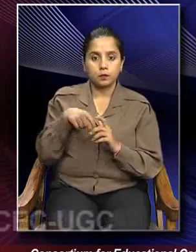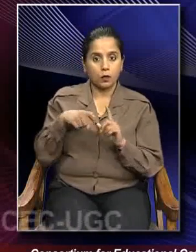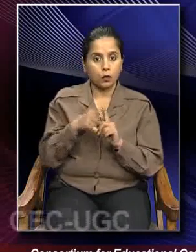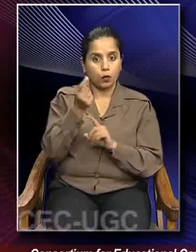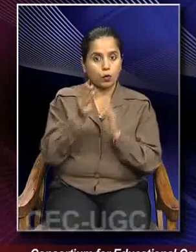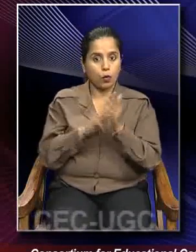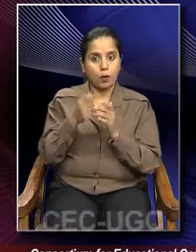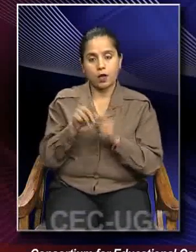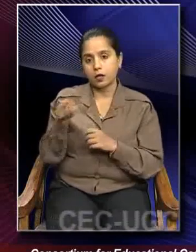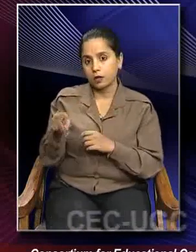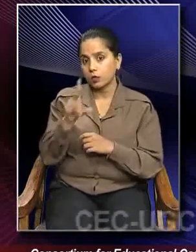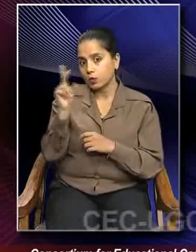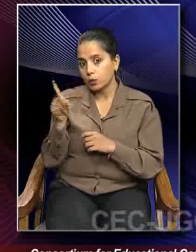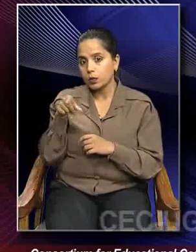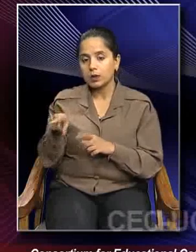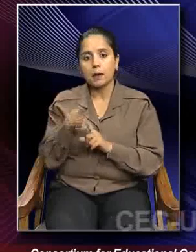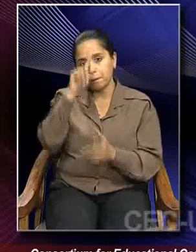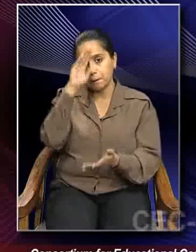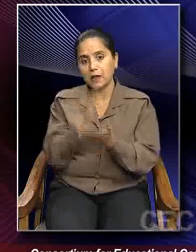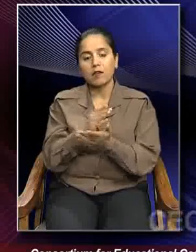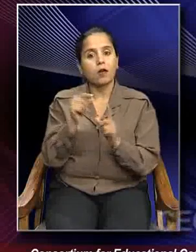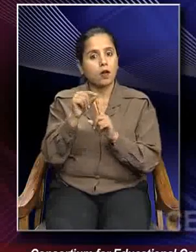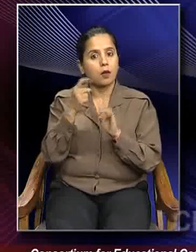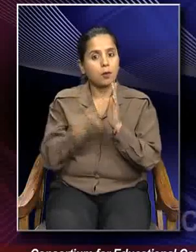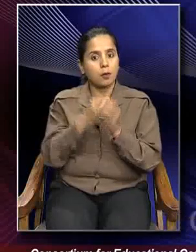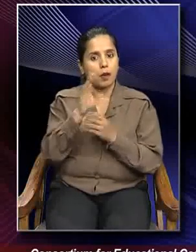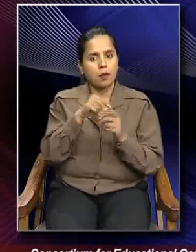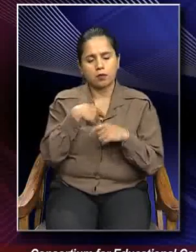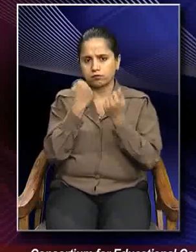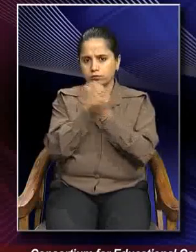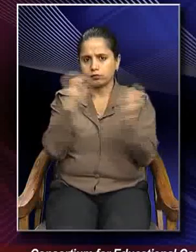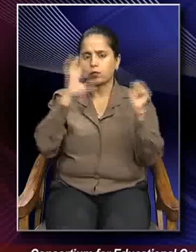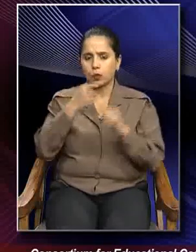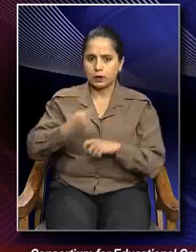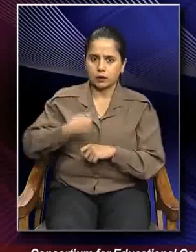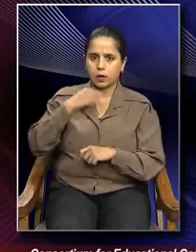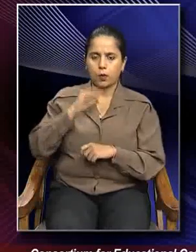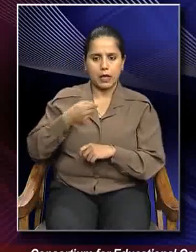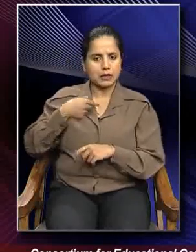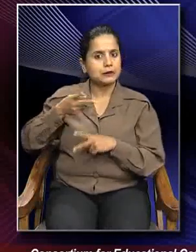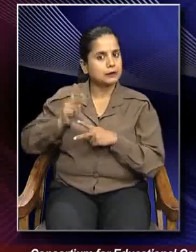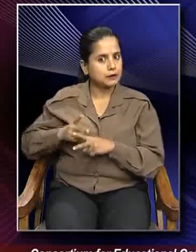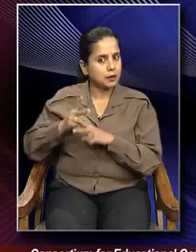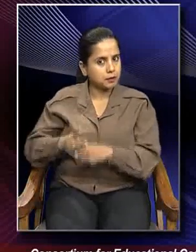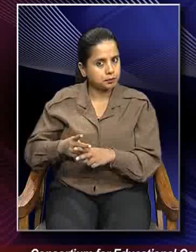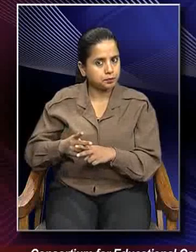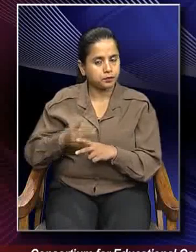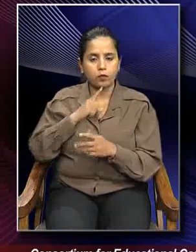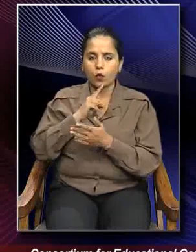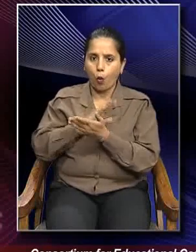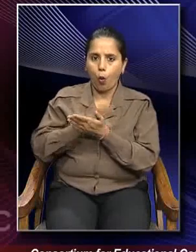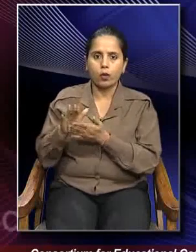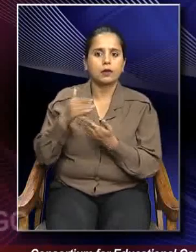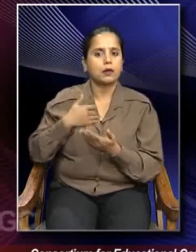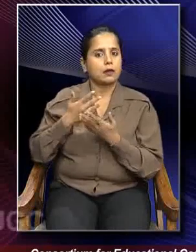Kumaril too, like Prabhakar, believes that in liberation the self remains as a pure